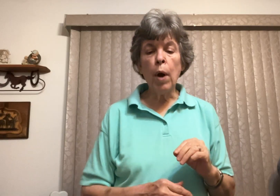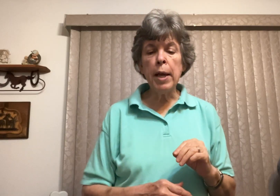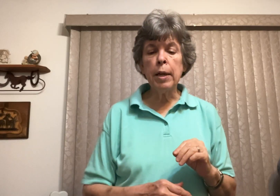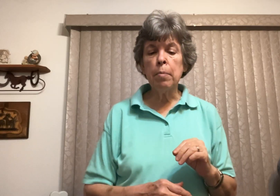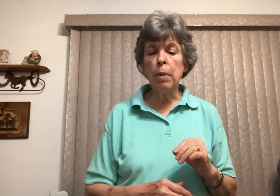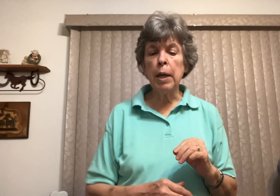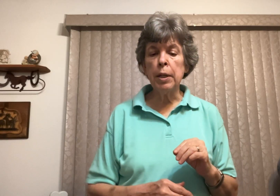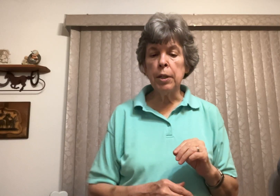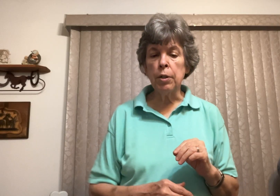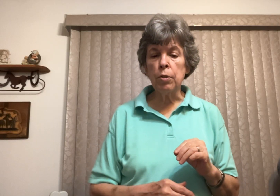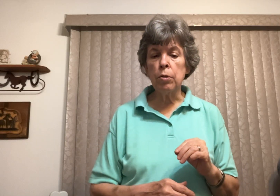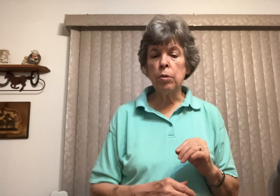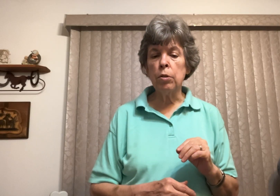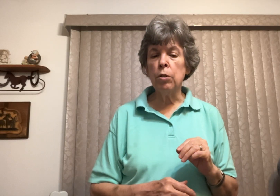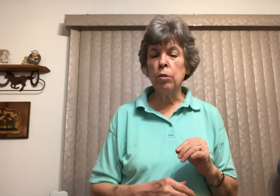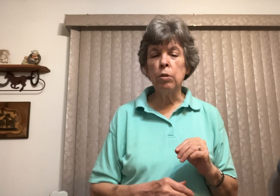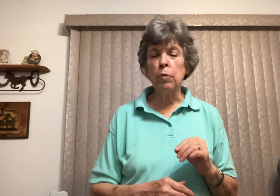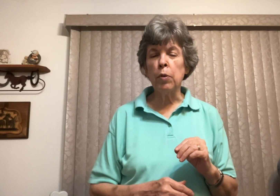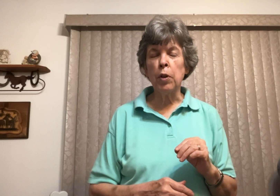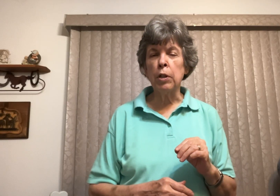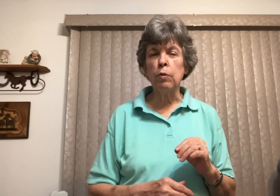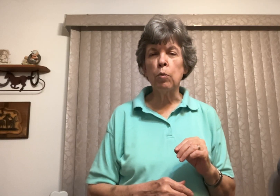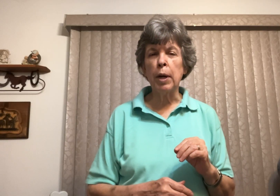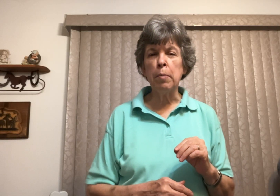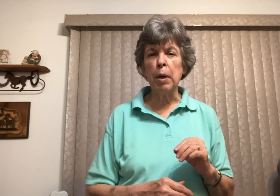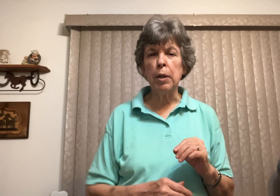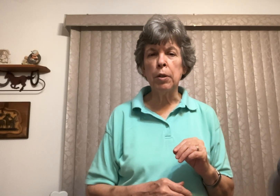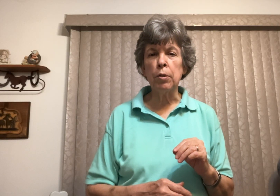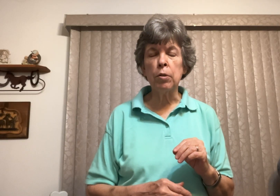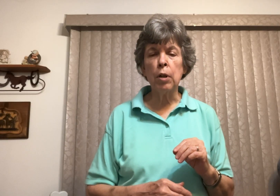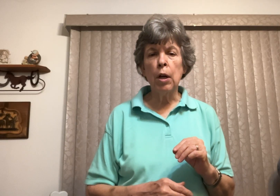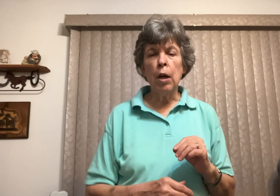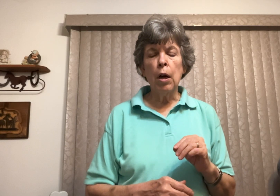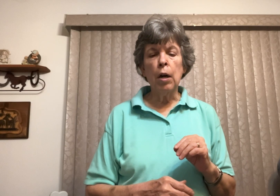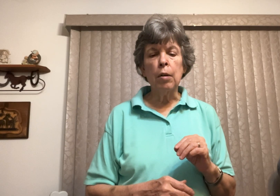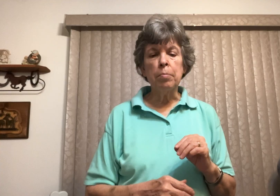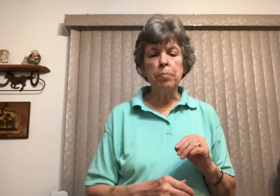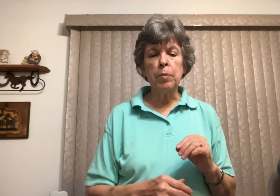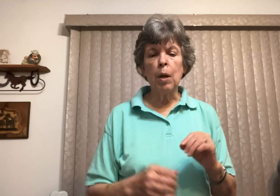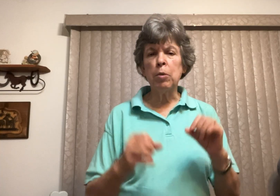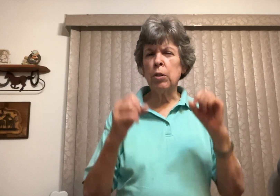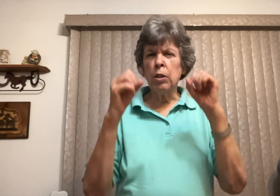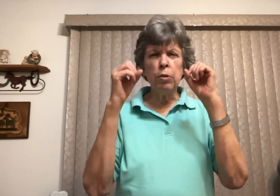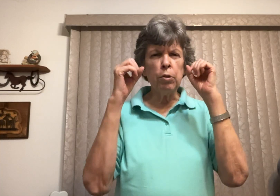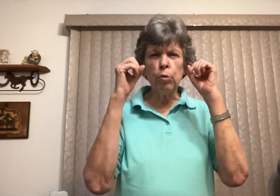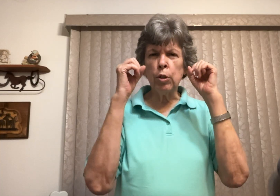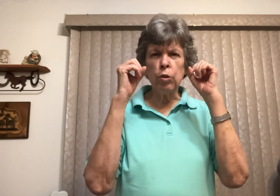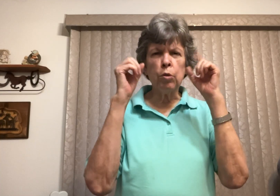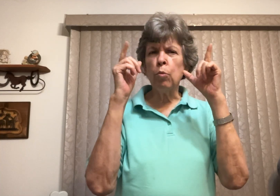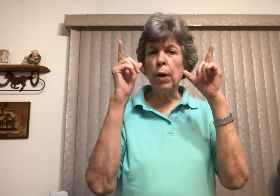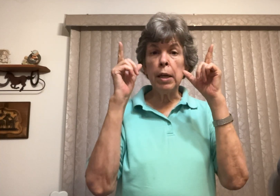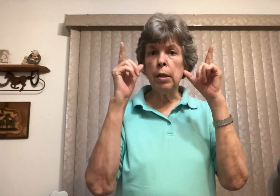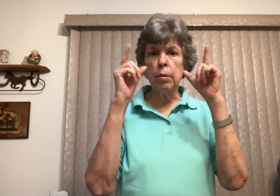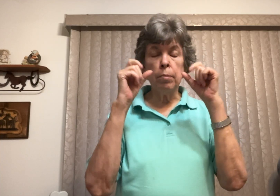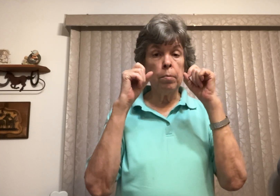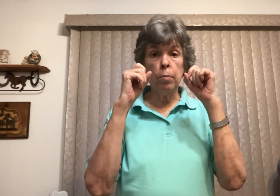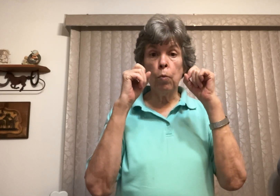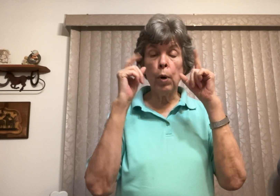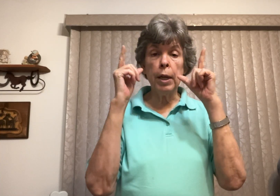Wake my ears. You could do different things for wake my ears. I'm just going to do the traditional wake. Wake,